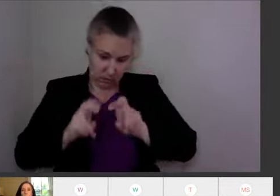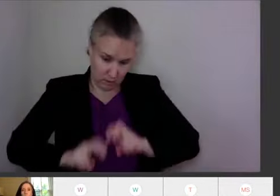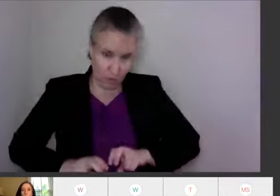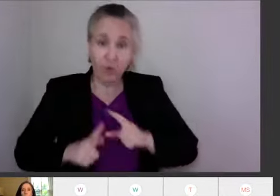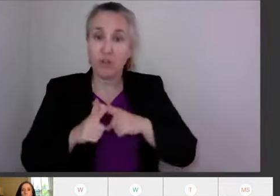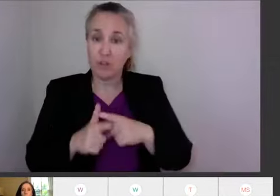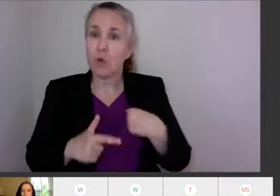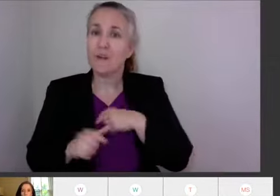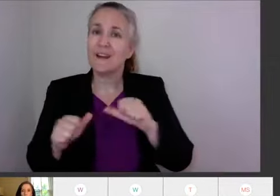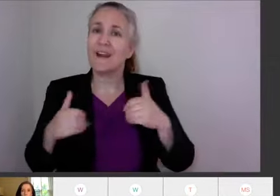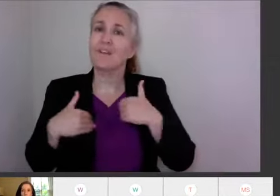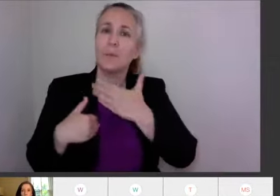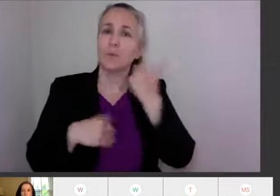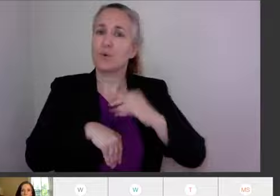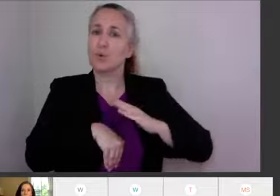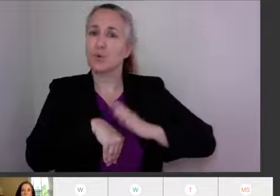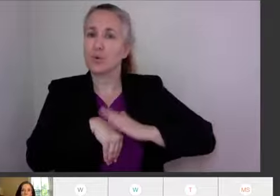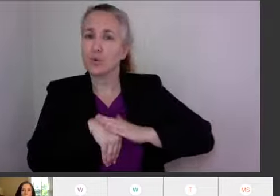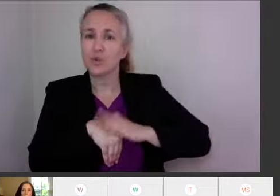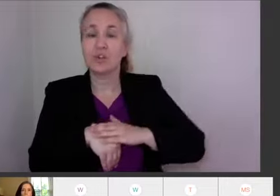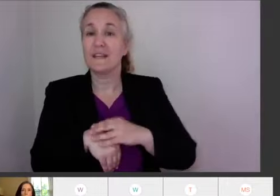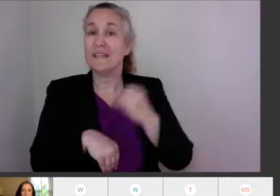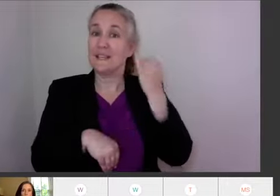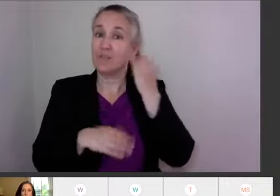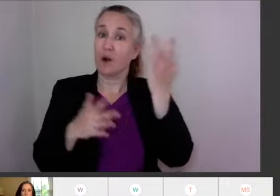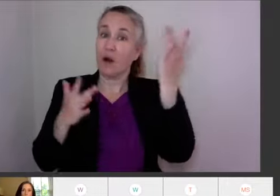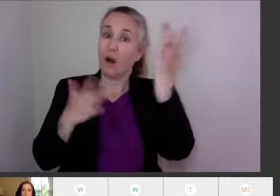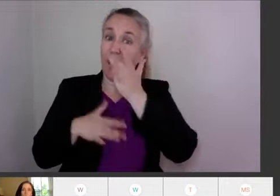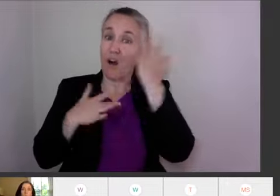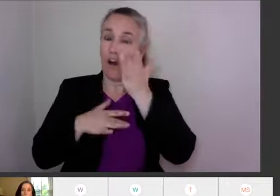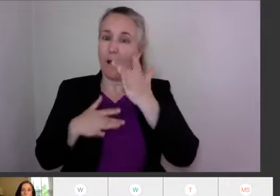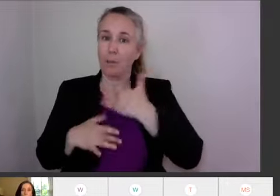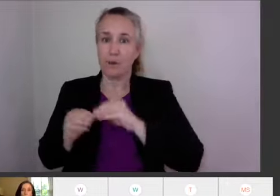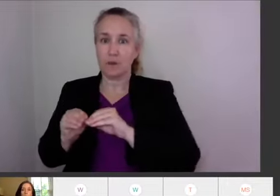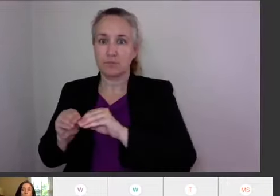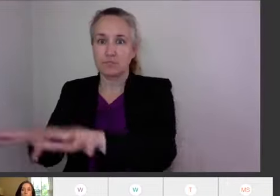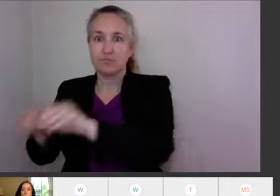much earlier warning of any disease hotspots or